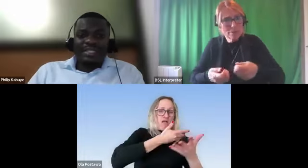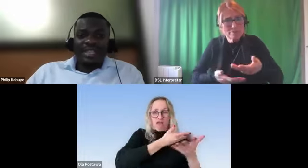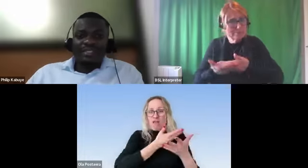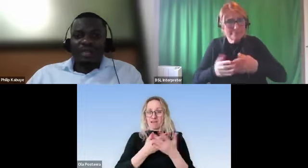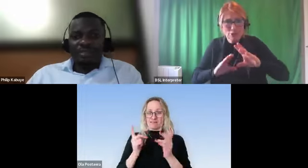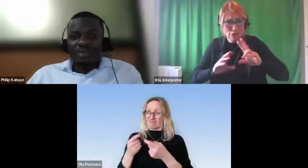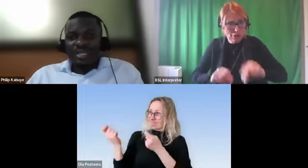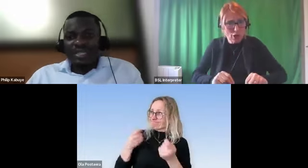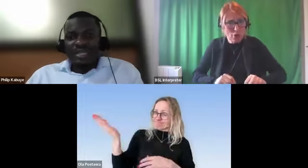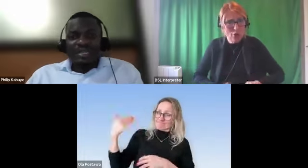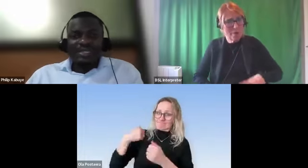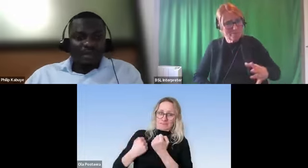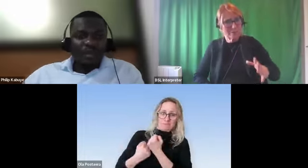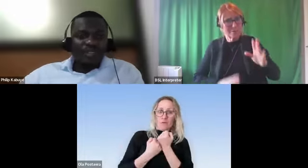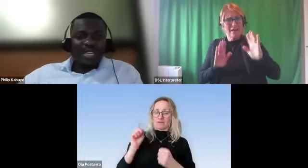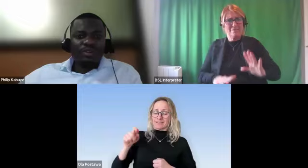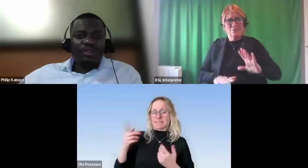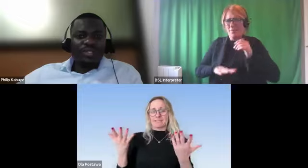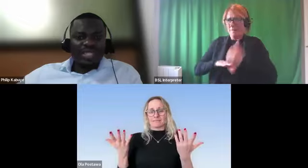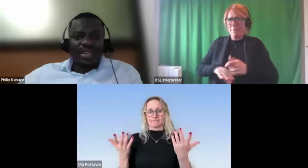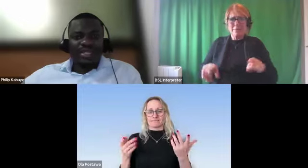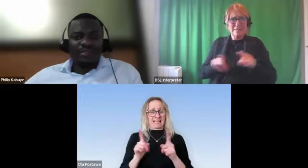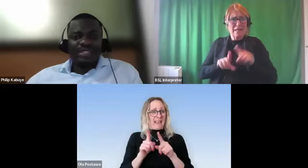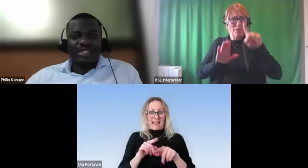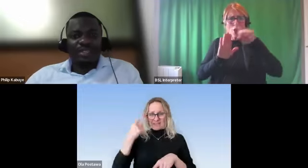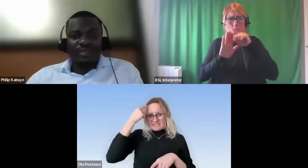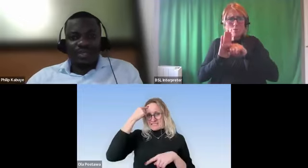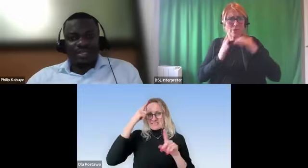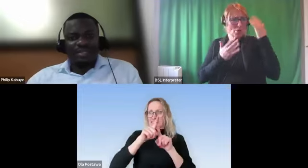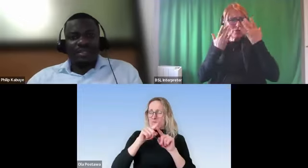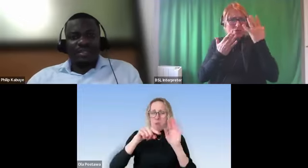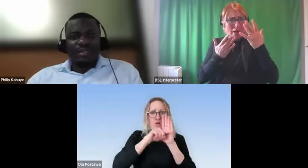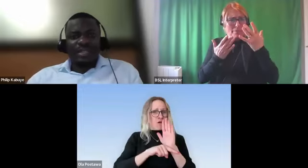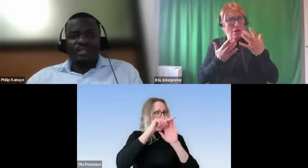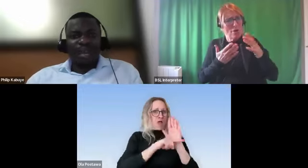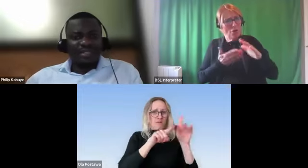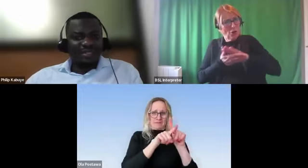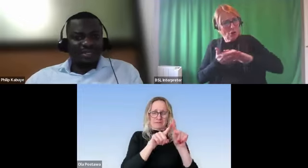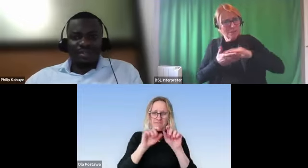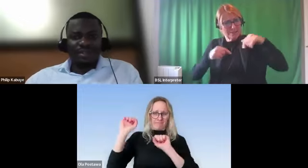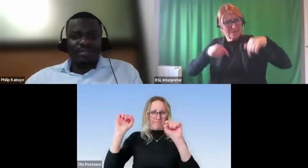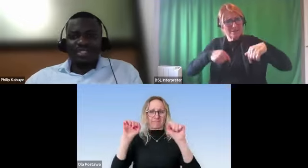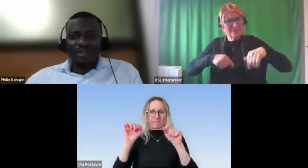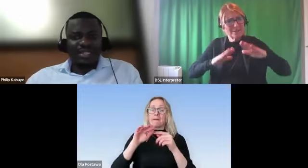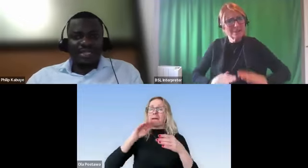burden still stays to implement the same laws that are not considerate of the southern context that spans,